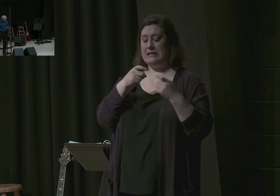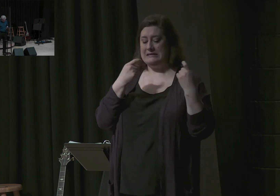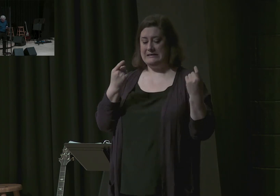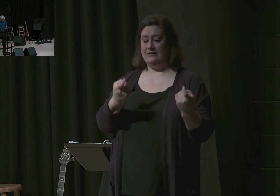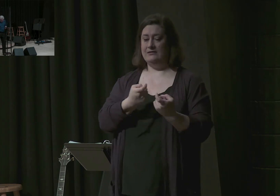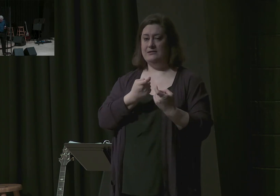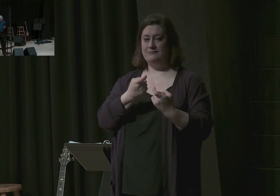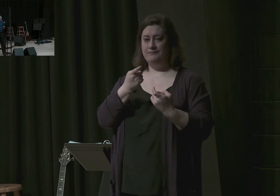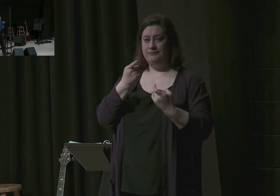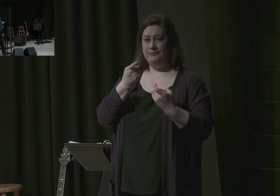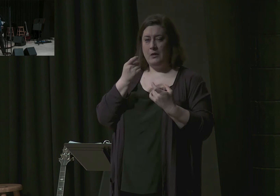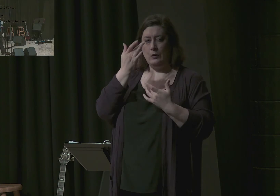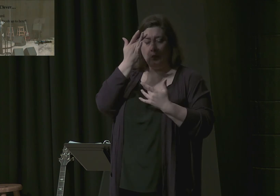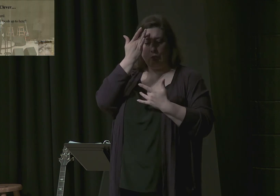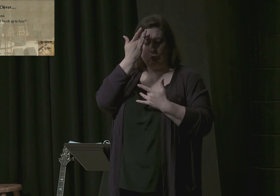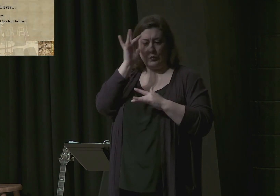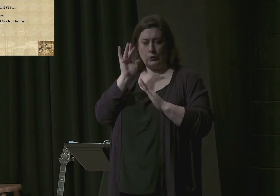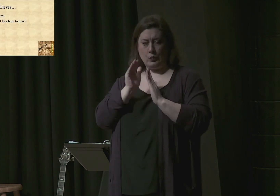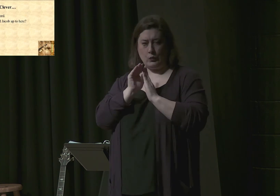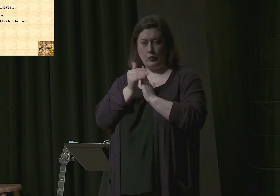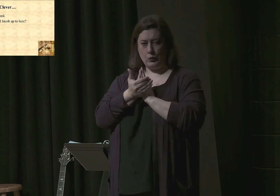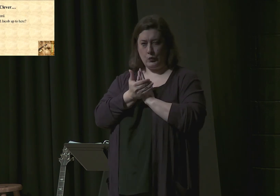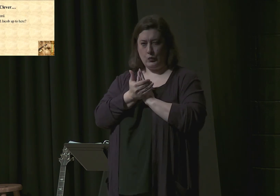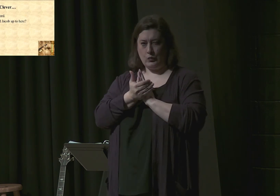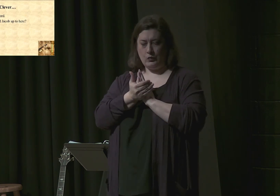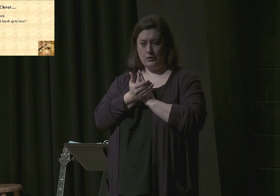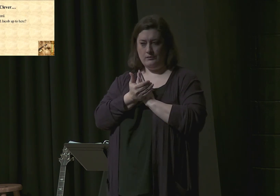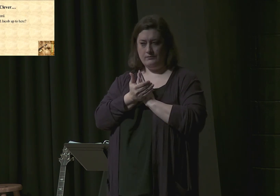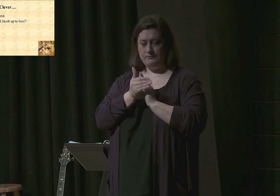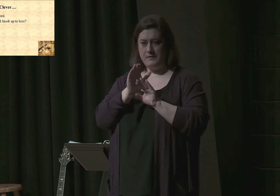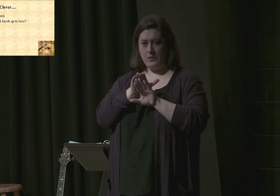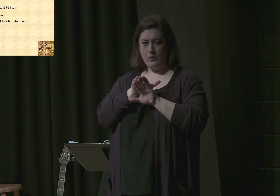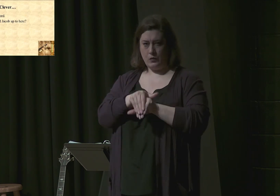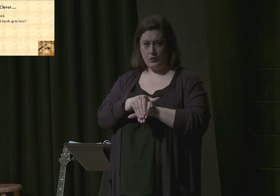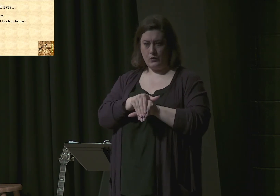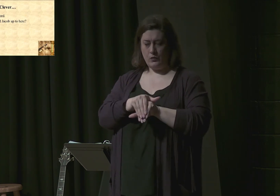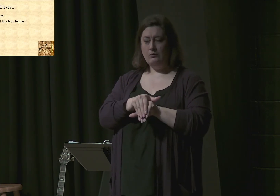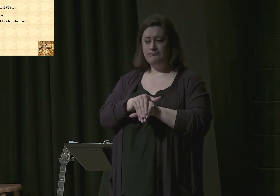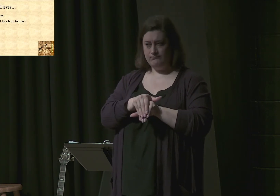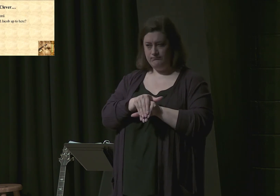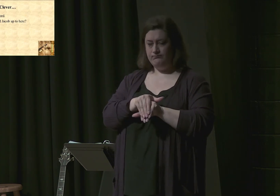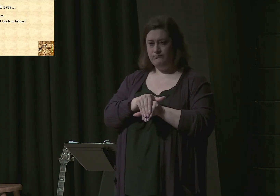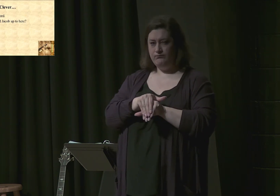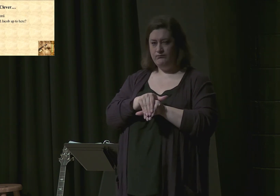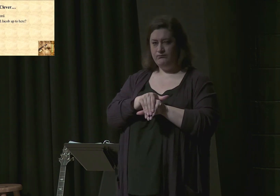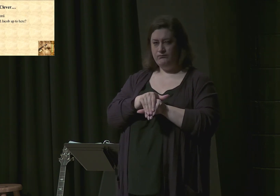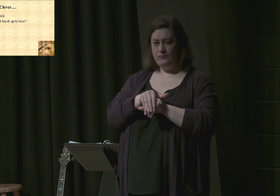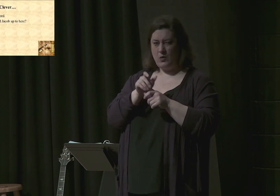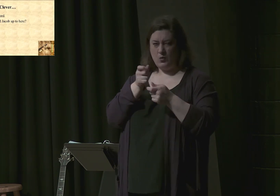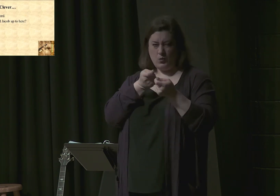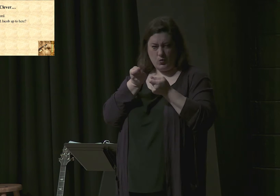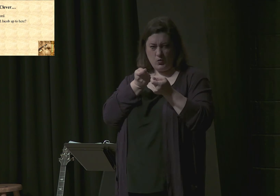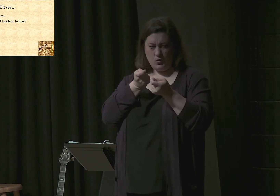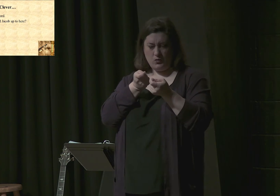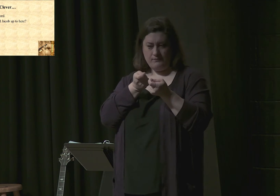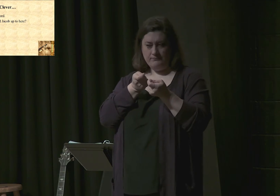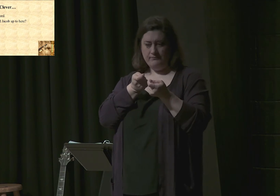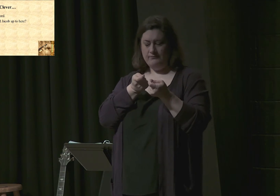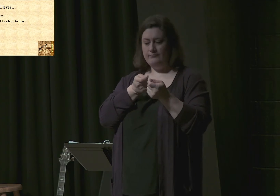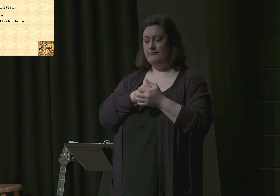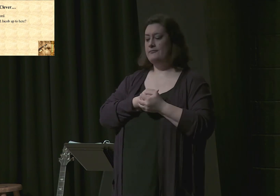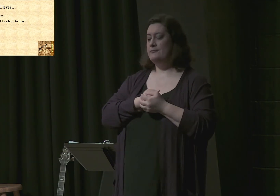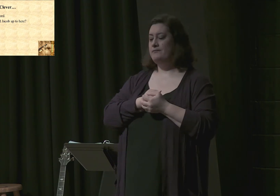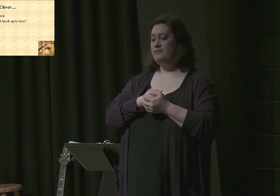this morning. So what are Laban and Jacob up to here? Are they being clever?